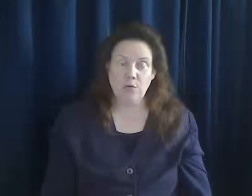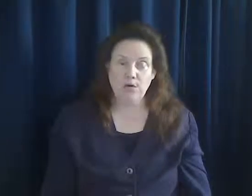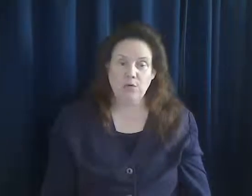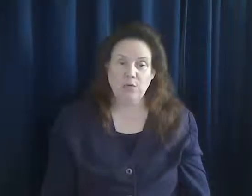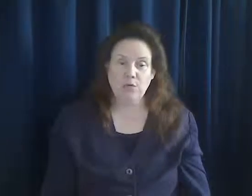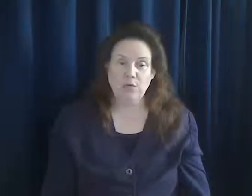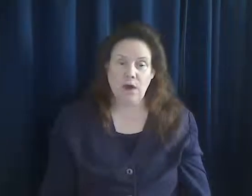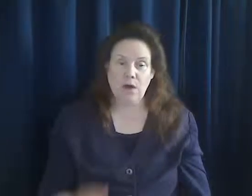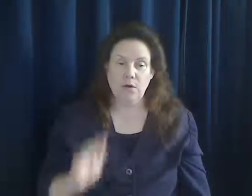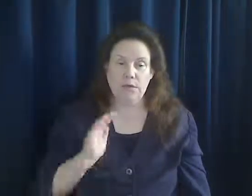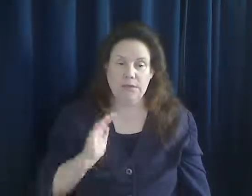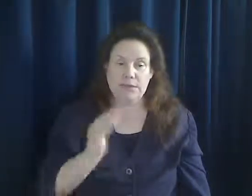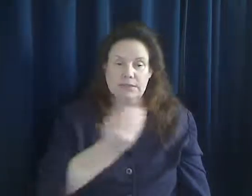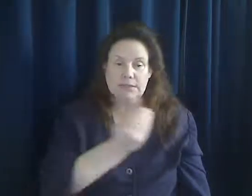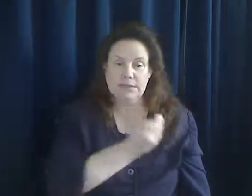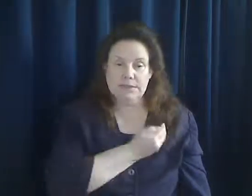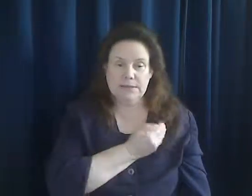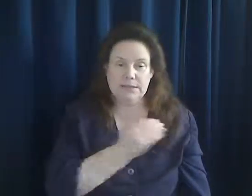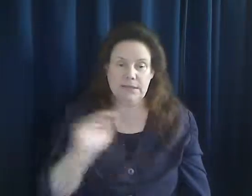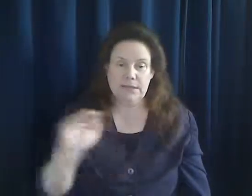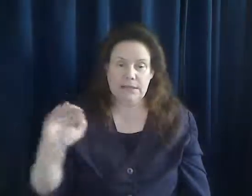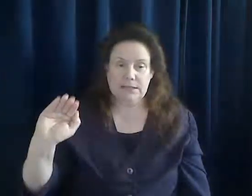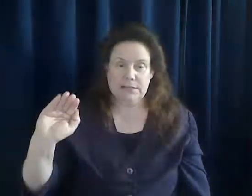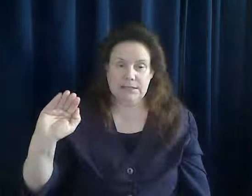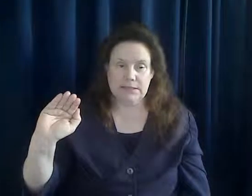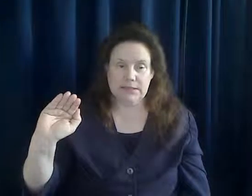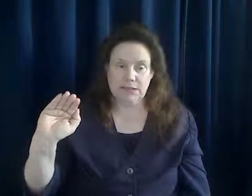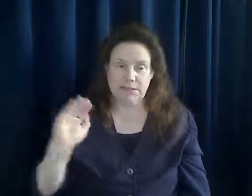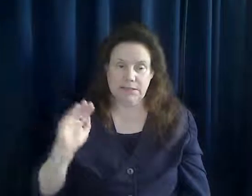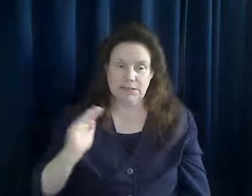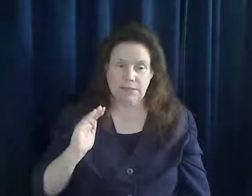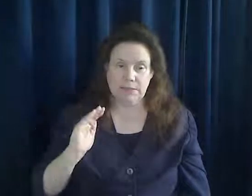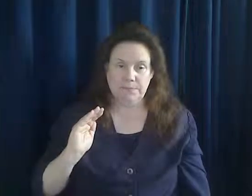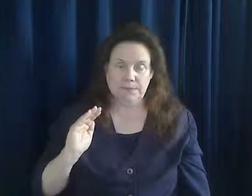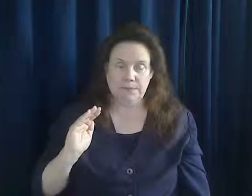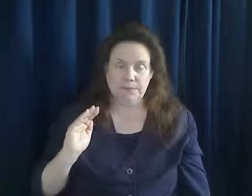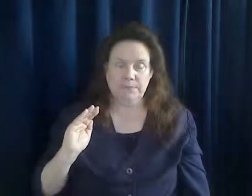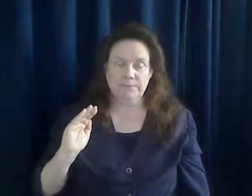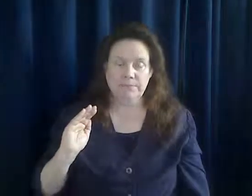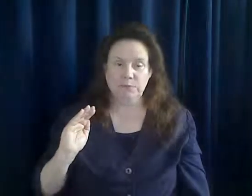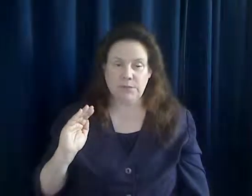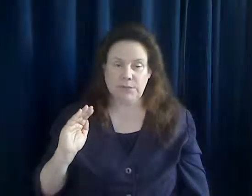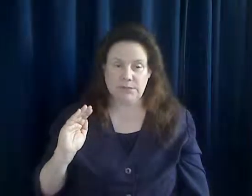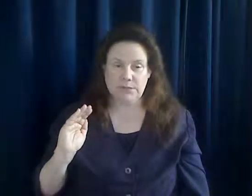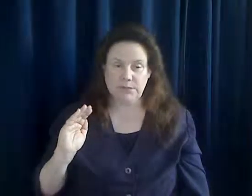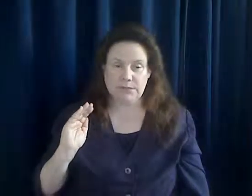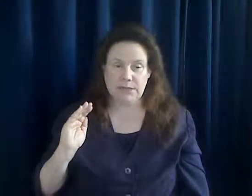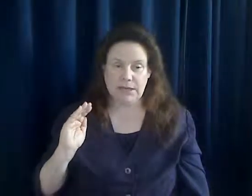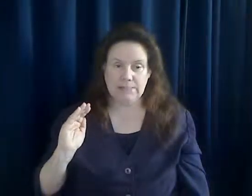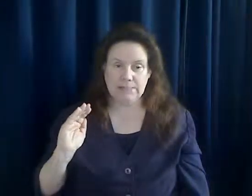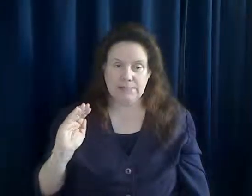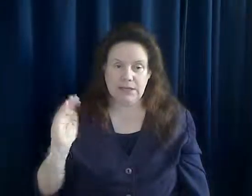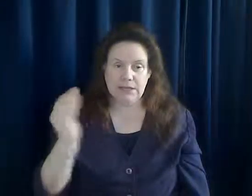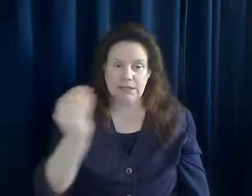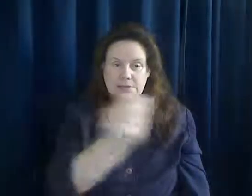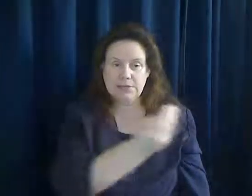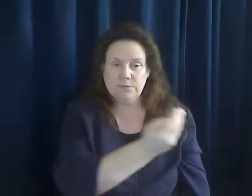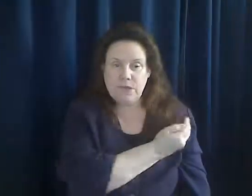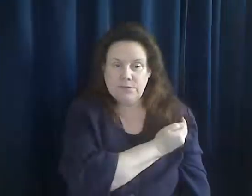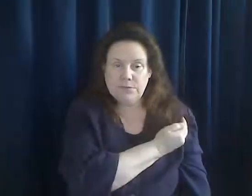Our, OU, our, is like this. It's a cupped hand shape. Starts right hand on the right side, comes around, ends